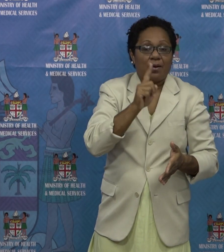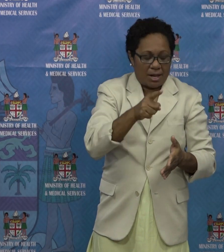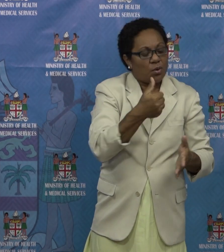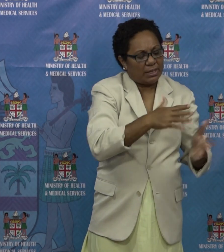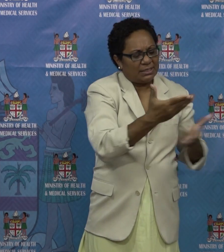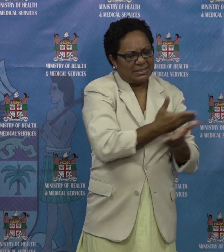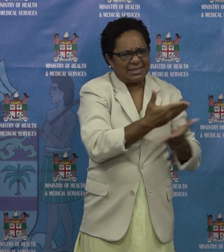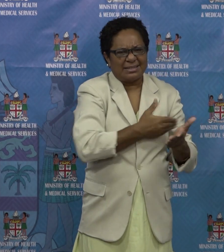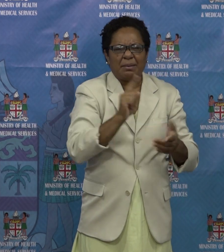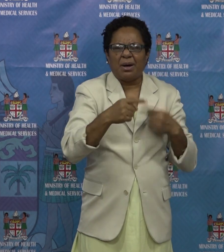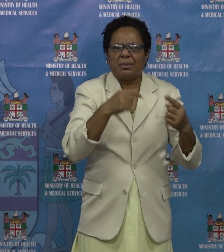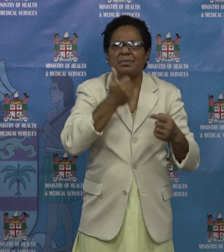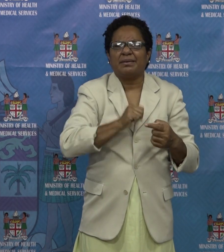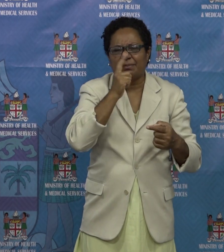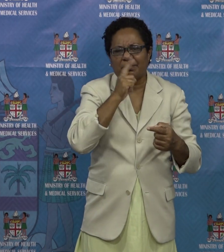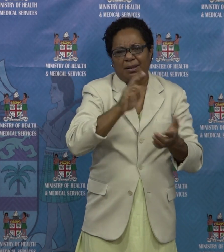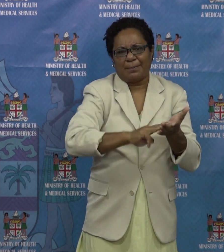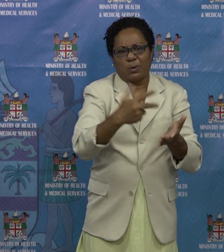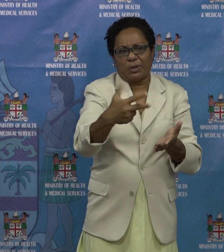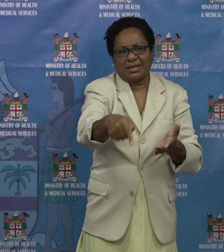We had some discussions with the